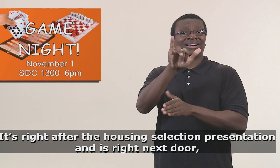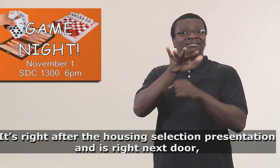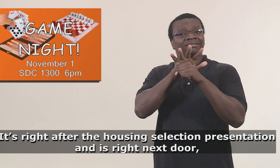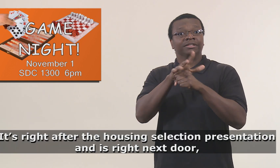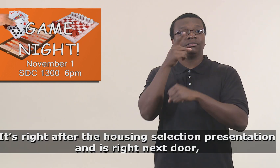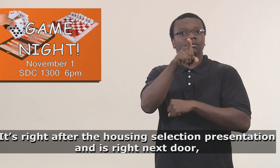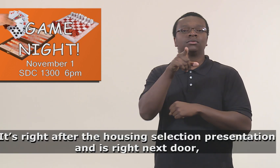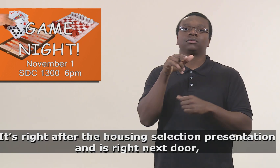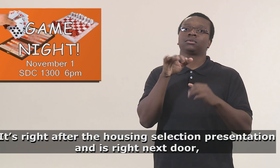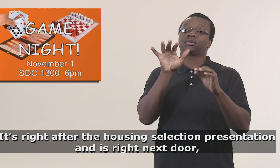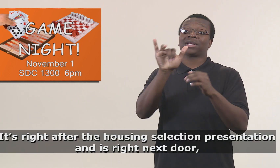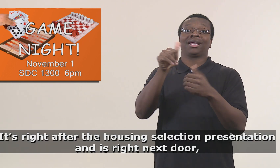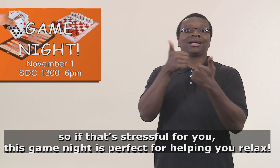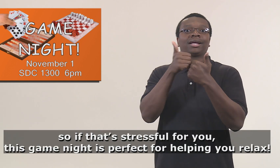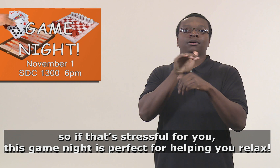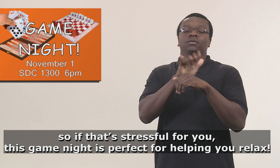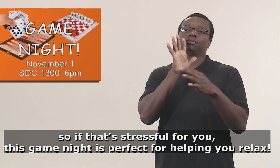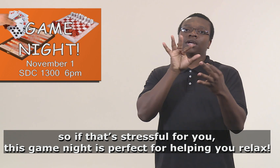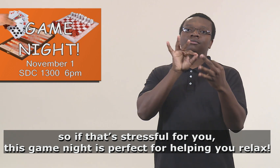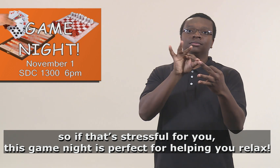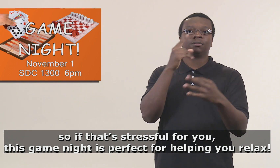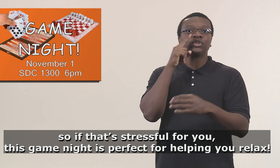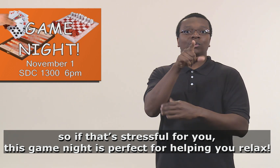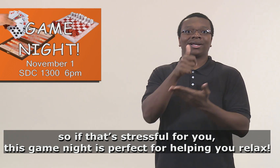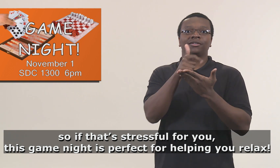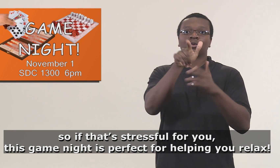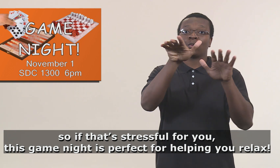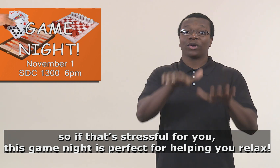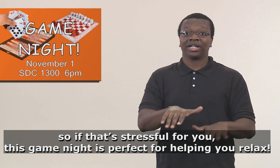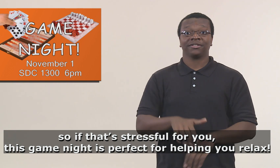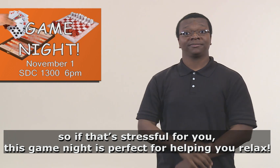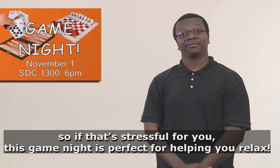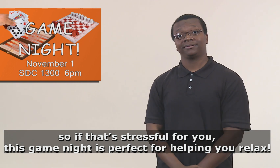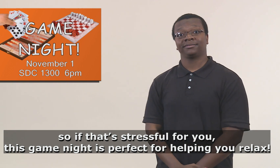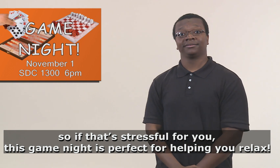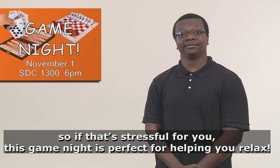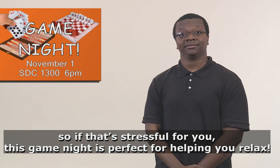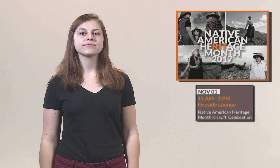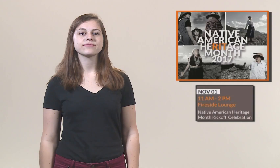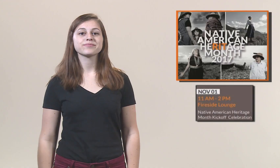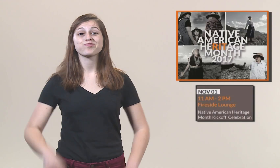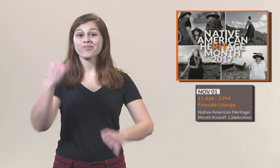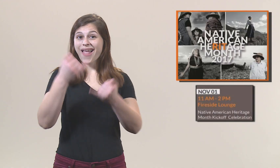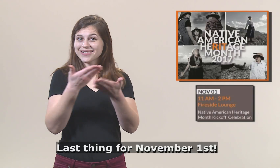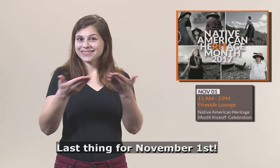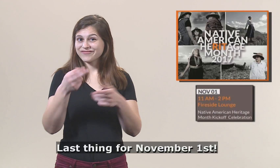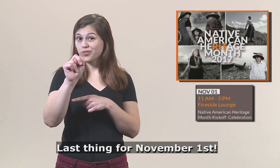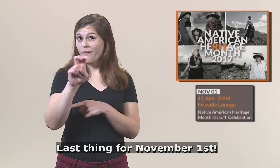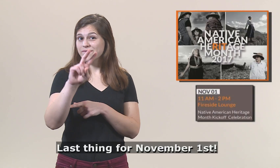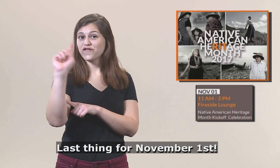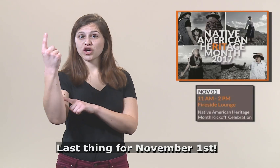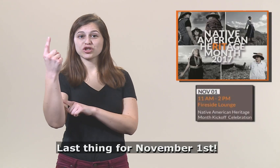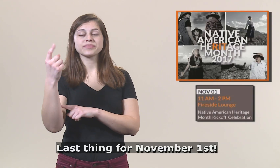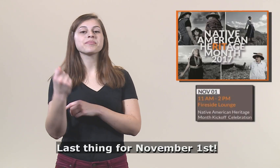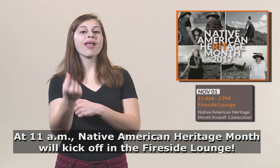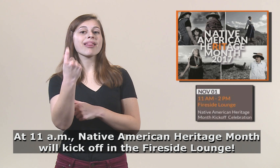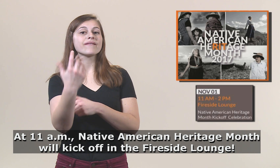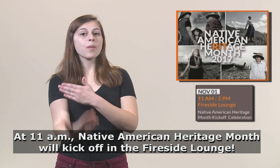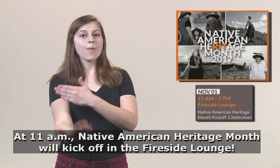presentation and is right next door. So if that's stressful for you, this game night is perfect for helping you relax. Last thing for November 1st,